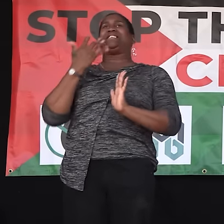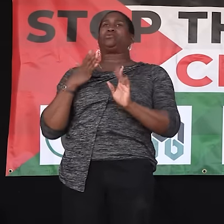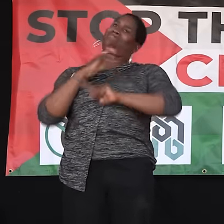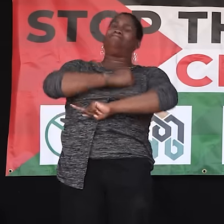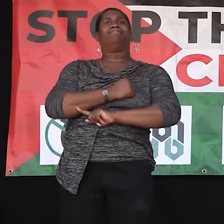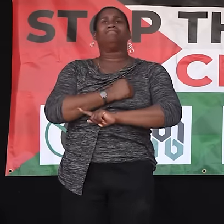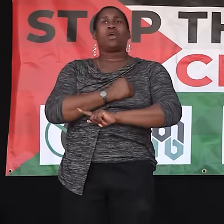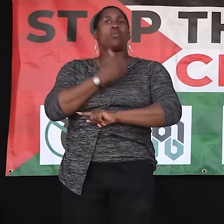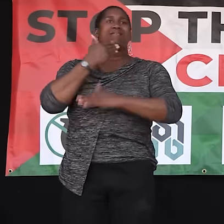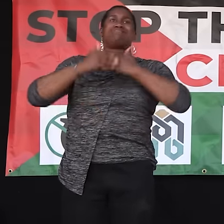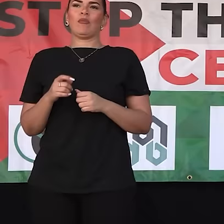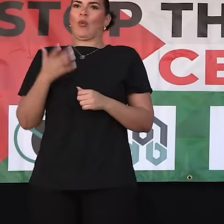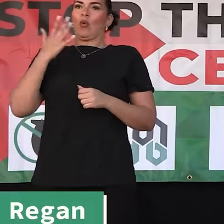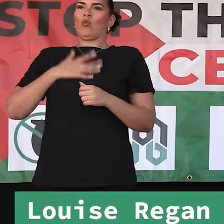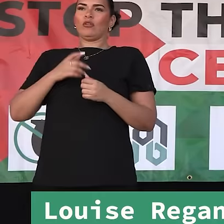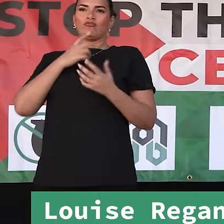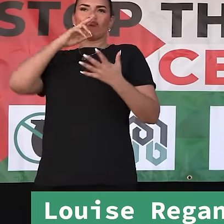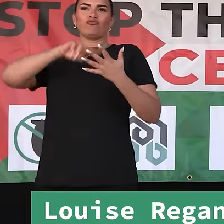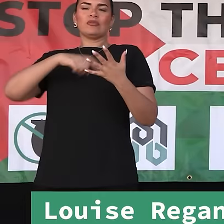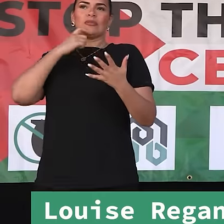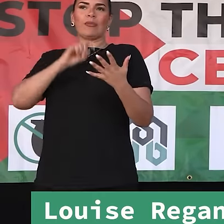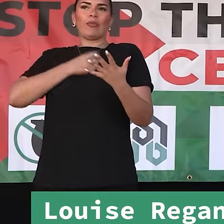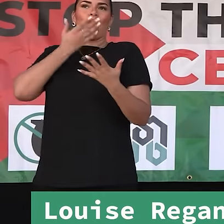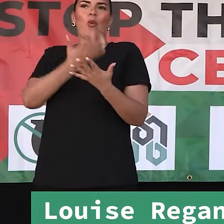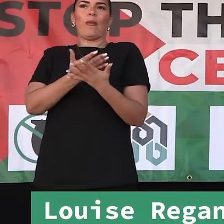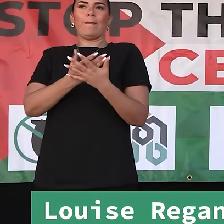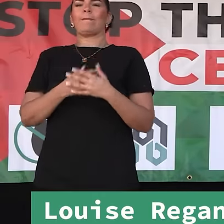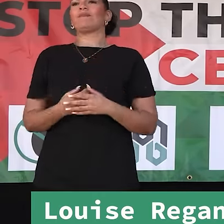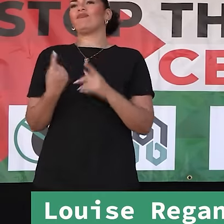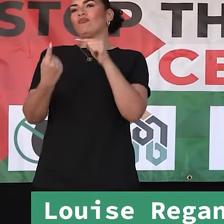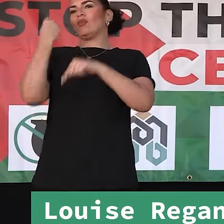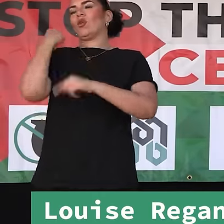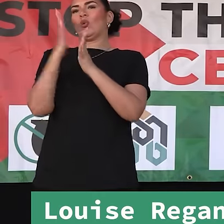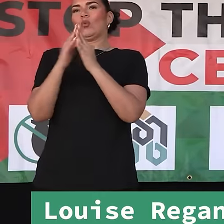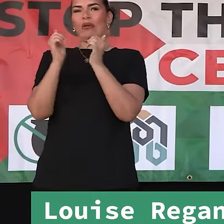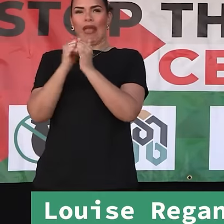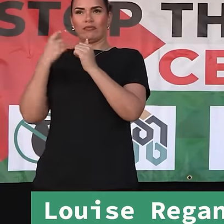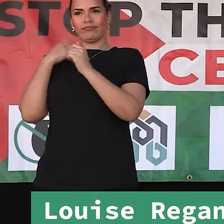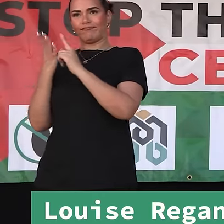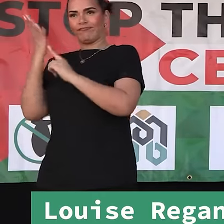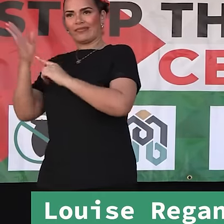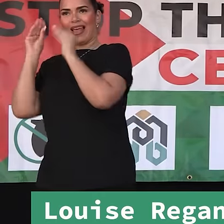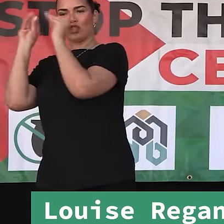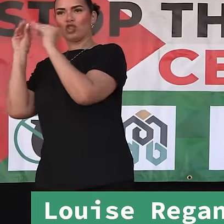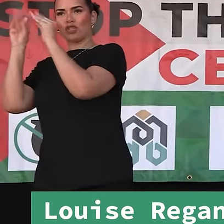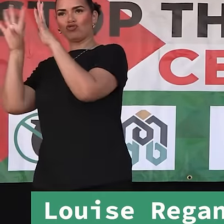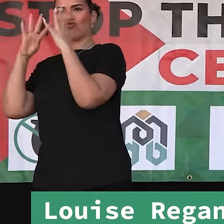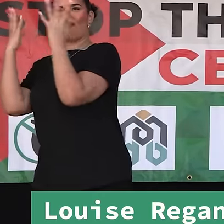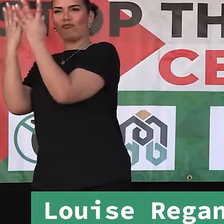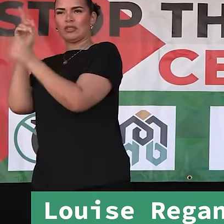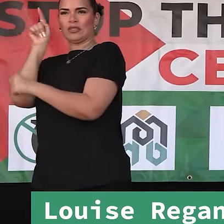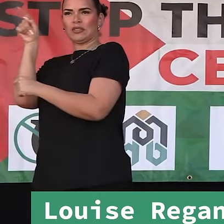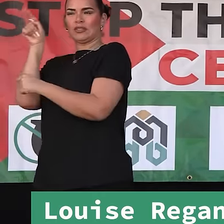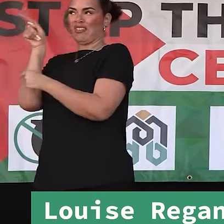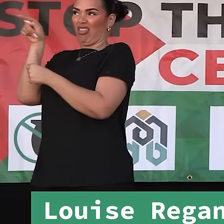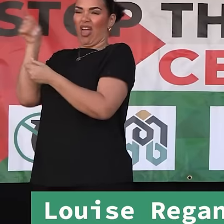we will never be defeated. Last weekend, I went to a conference, an education conference of educators talking about